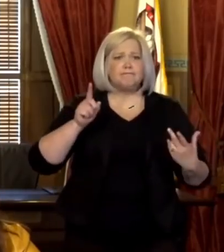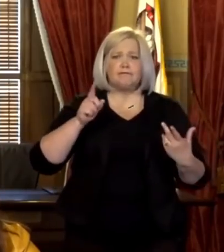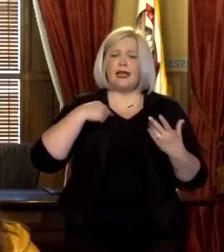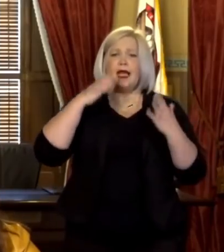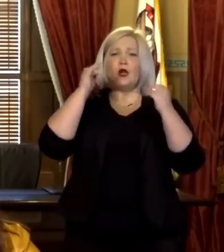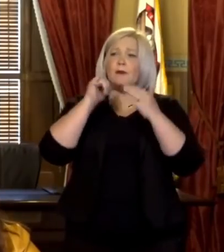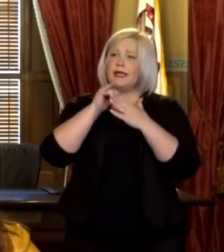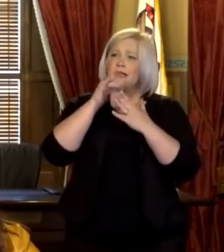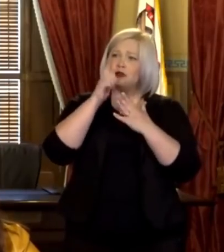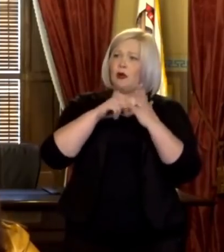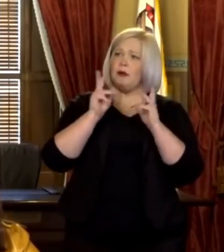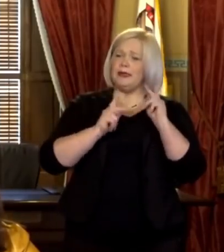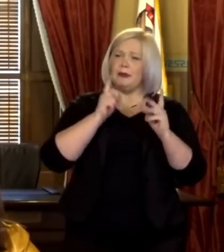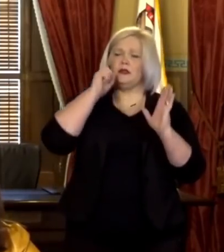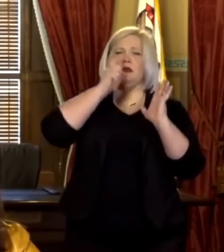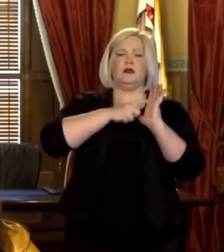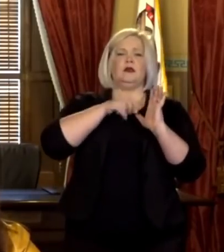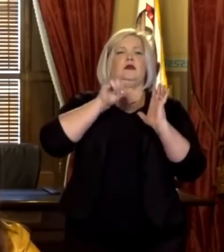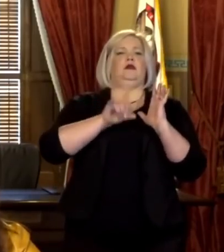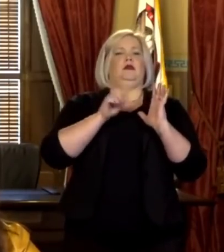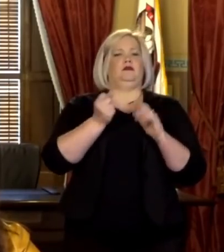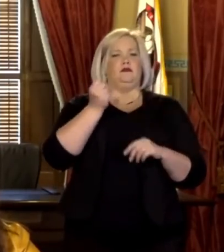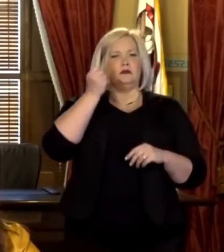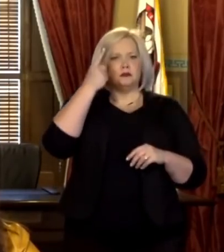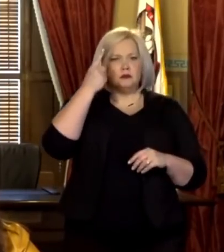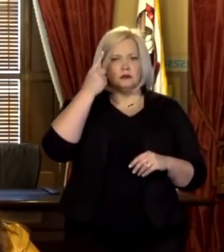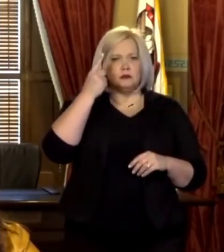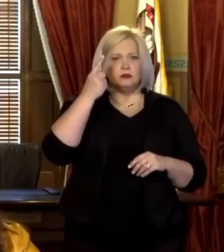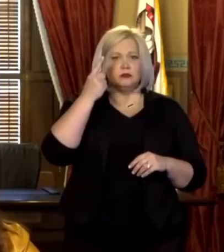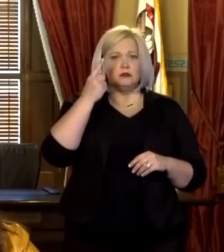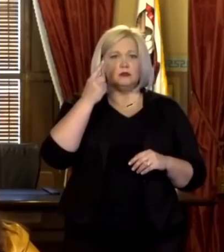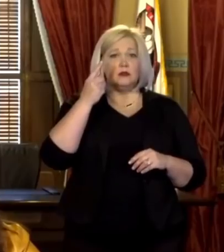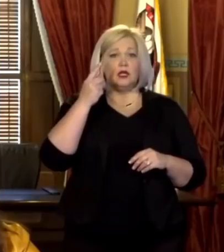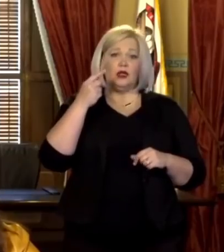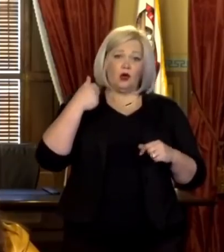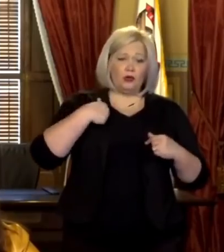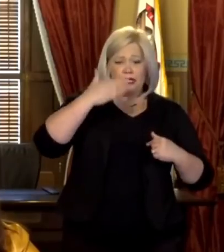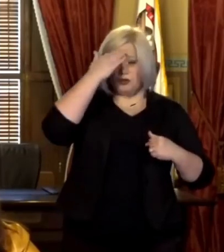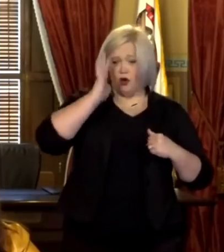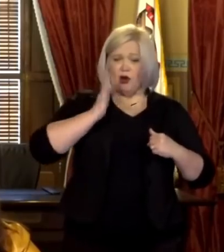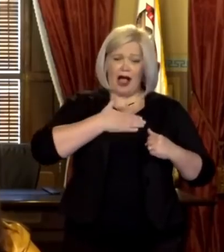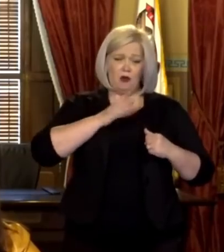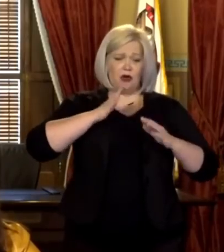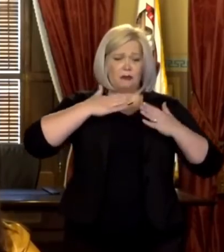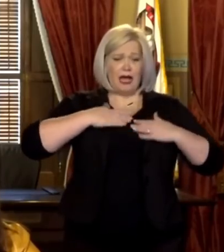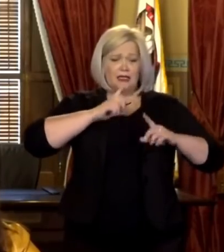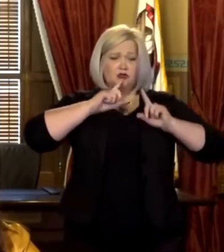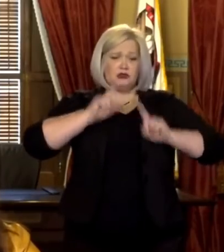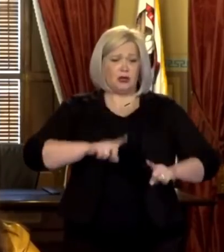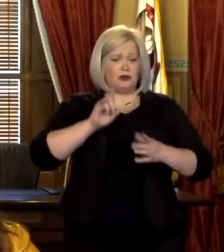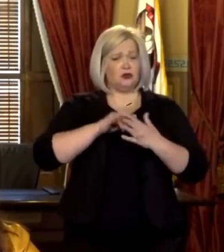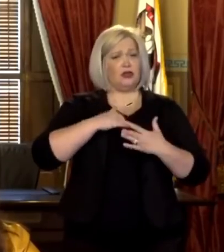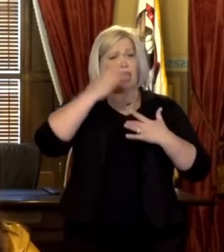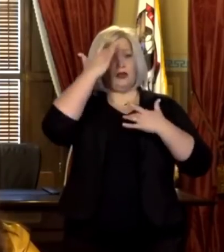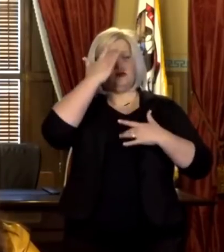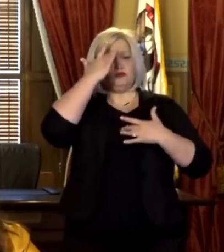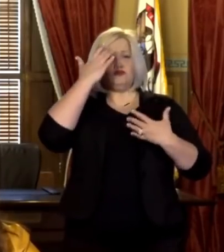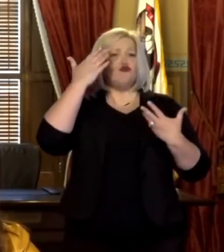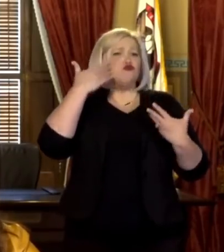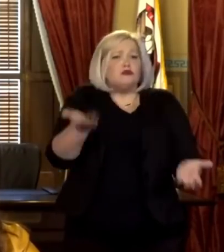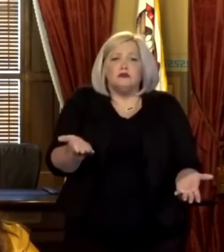paying attention and understanding here. We don't know how our bodies are going to react to COVID-19. We know that if you're